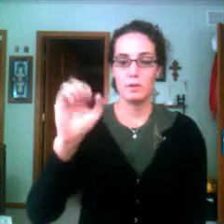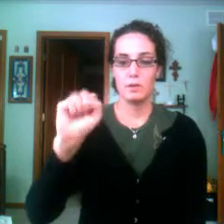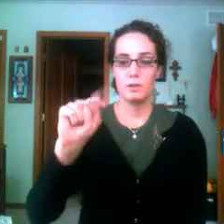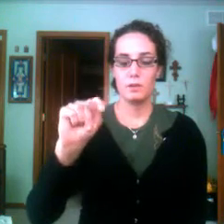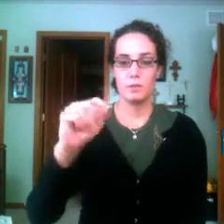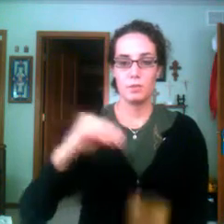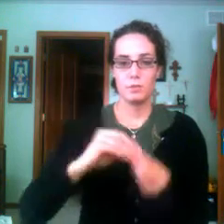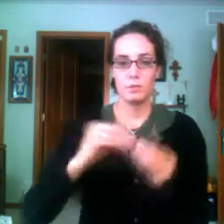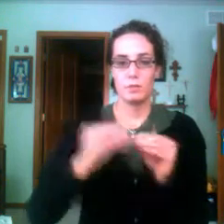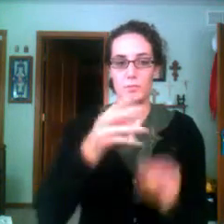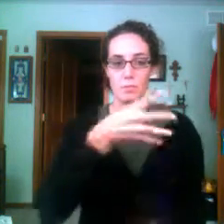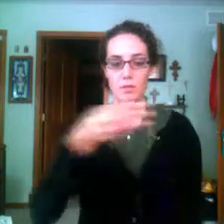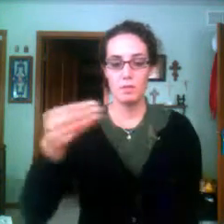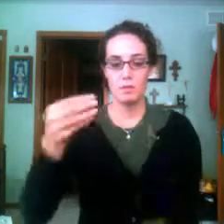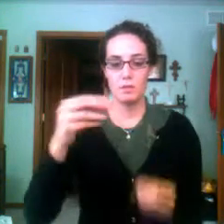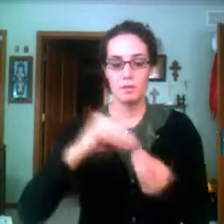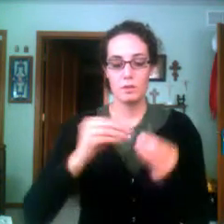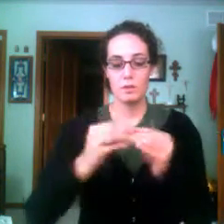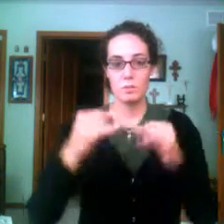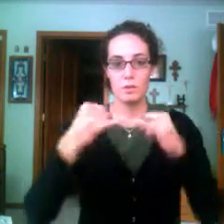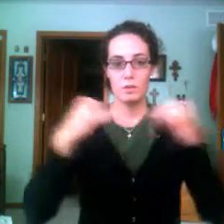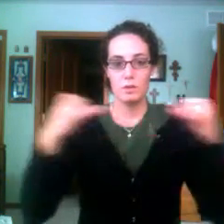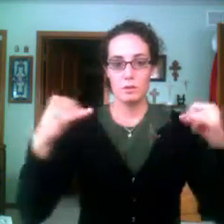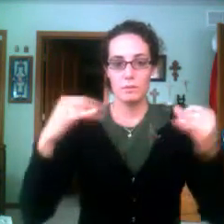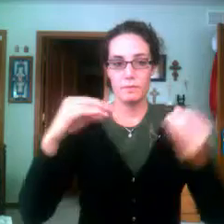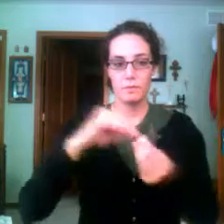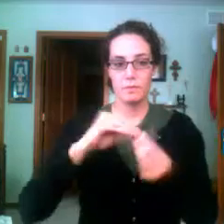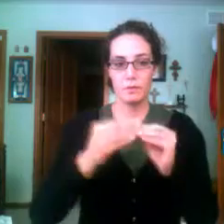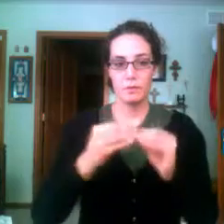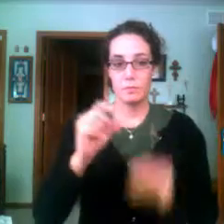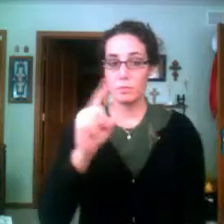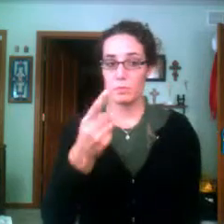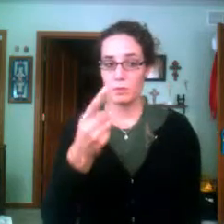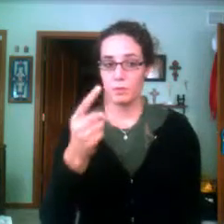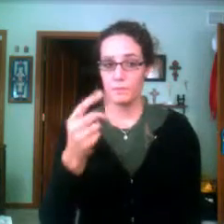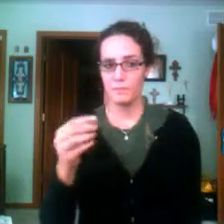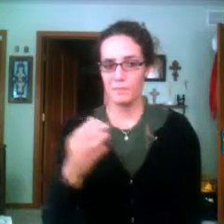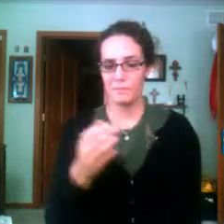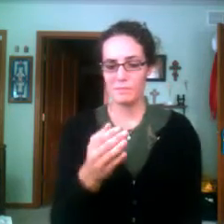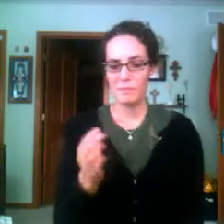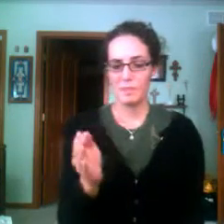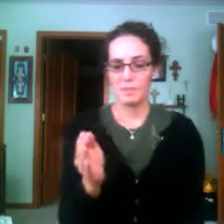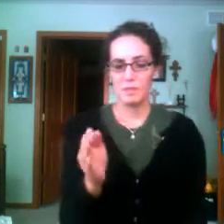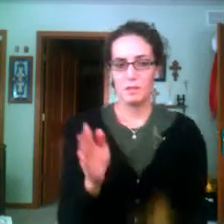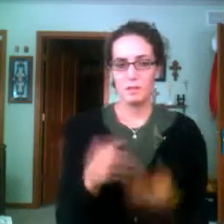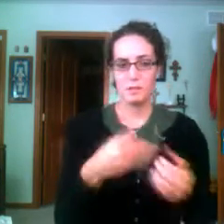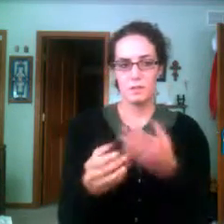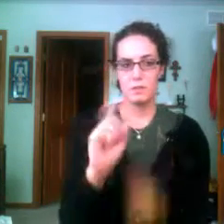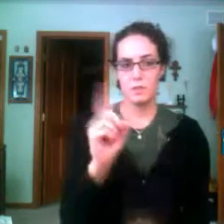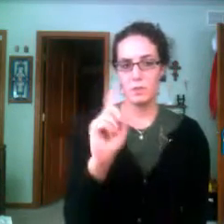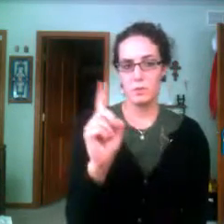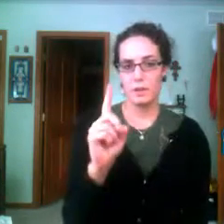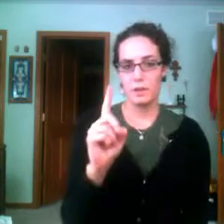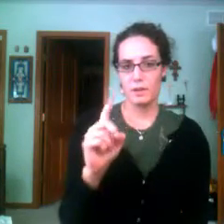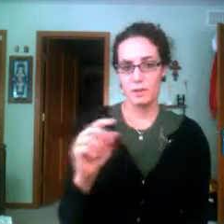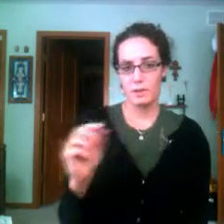example, the number 1, if I place it anywhere on a number line, there is actually a point on the number